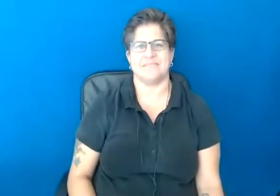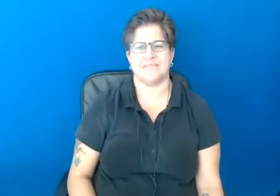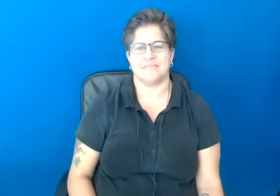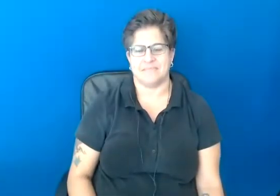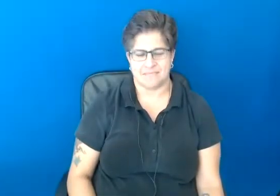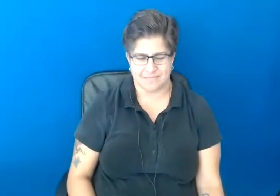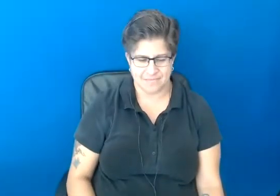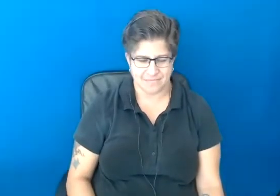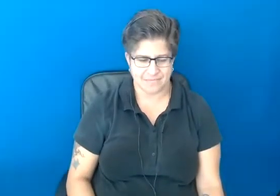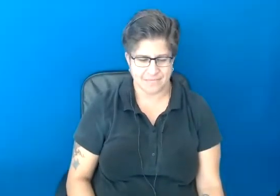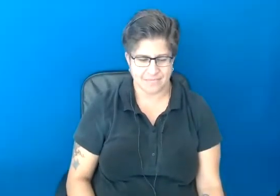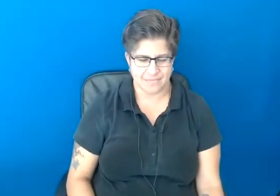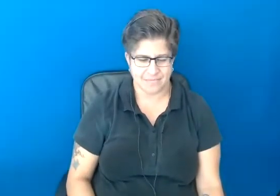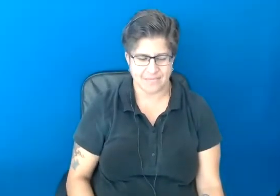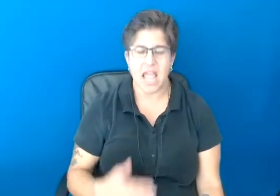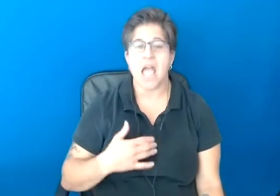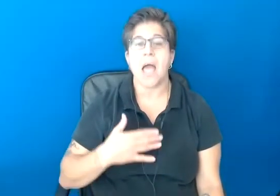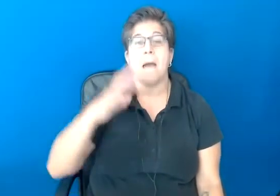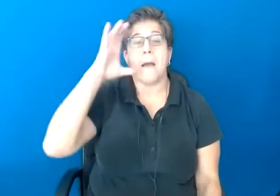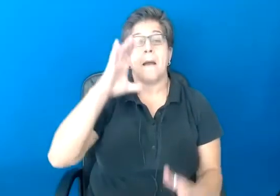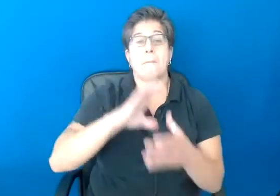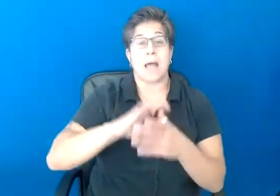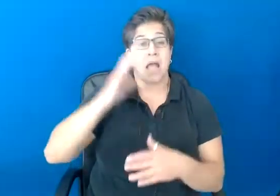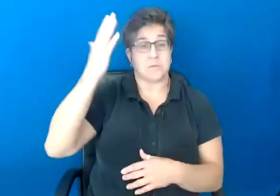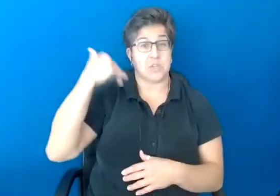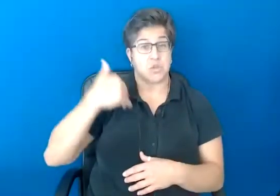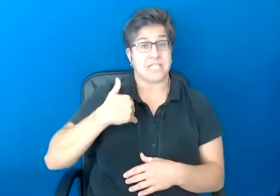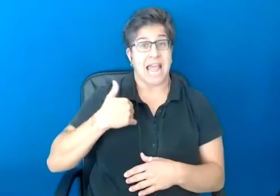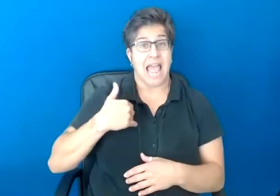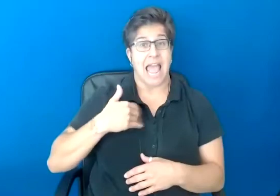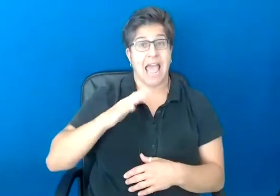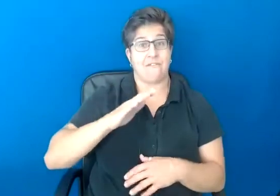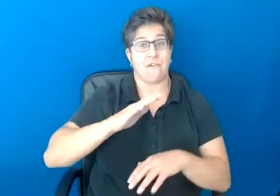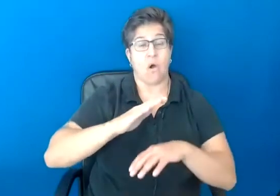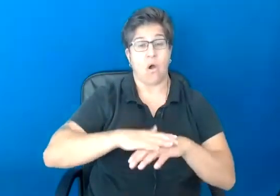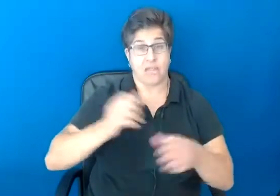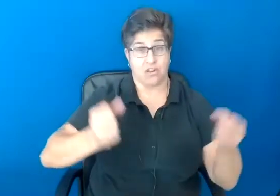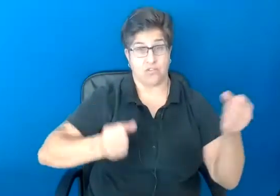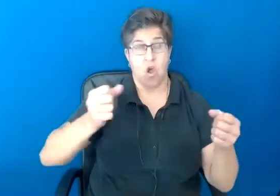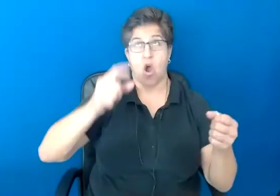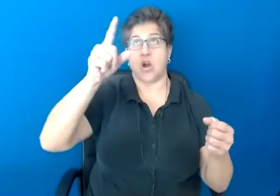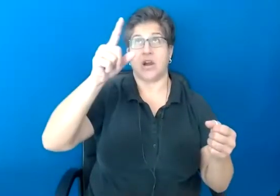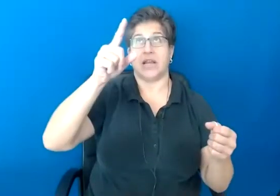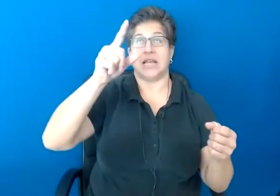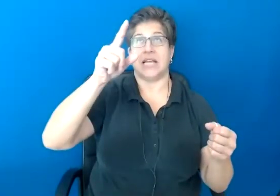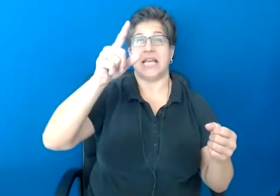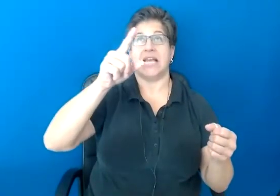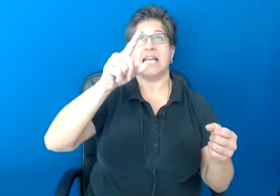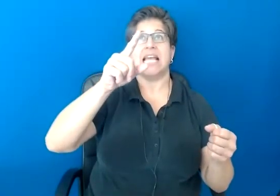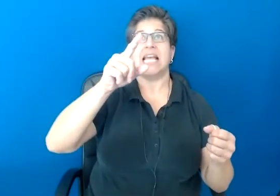It's not them." I have to remember that. It's not them. And sometimes it's not me. Anger